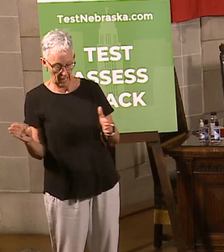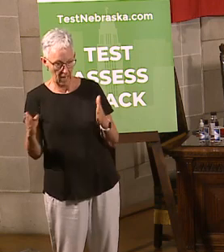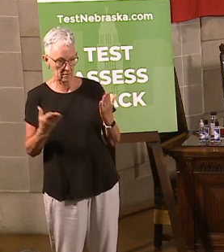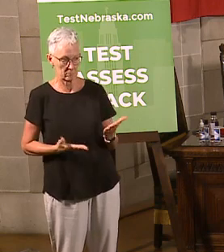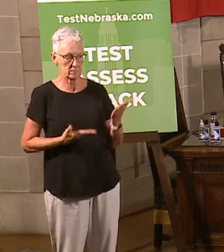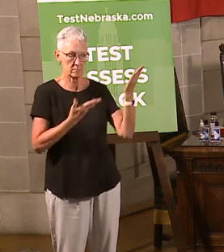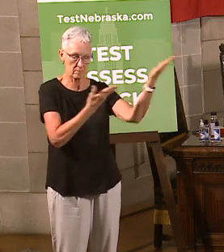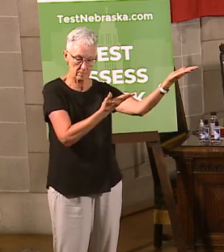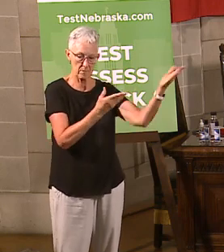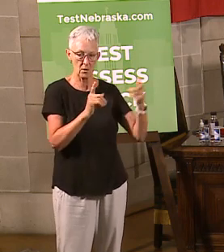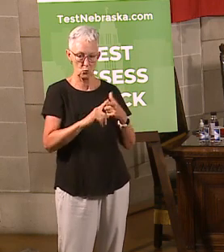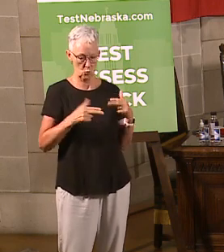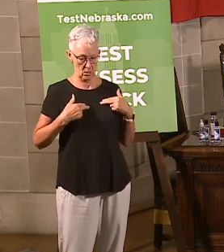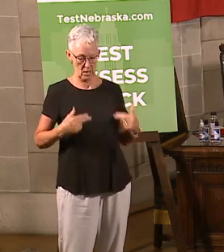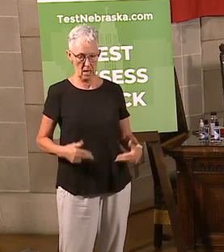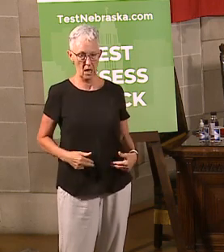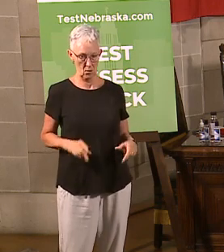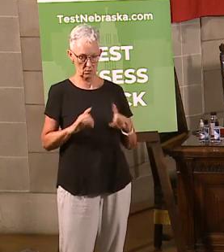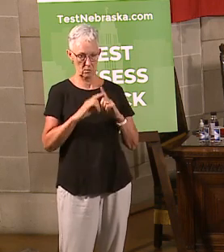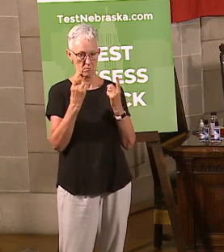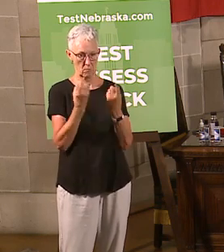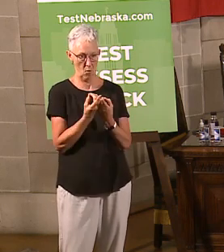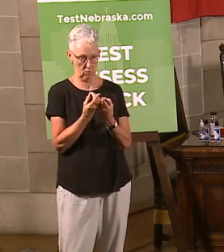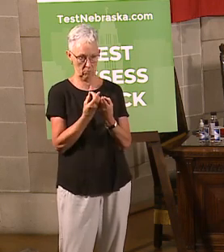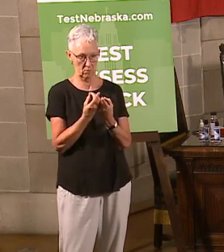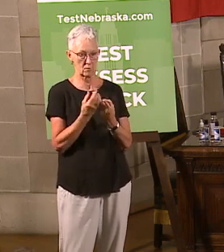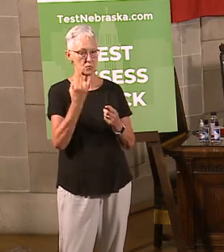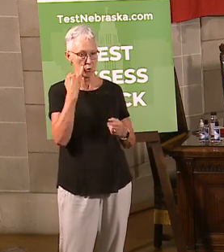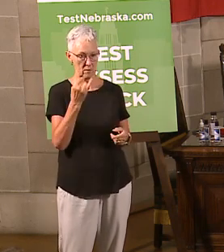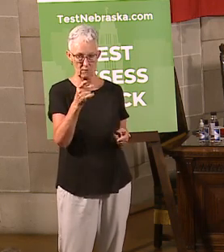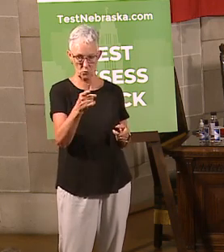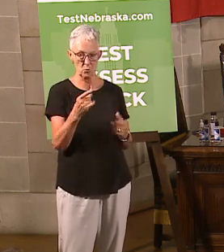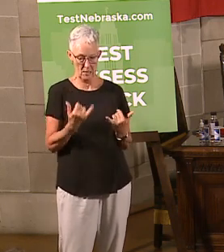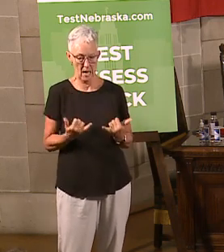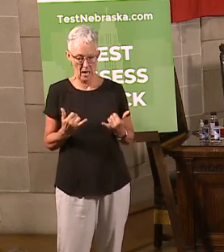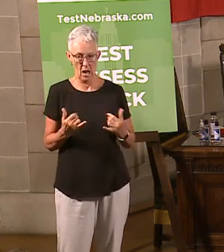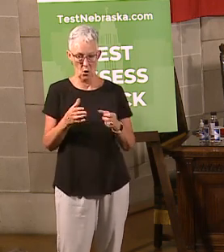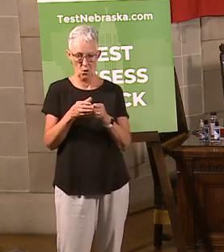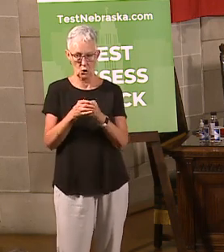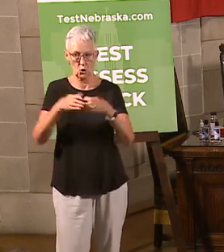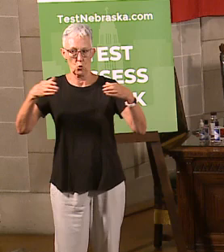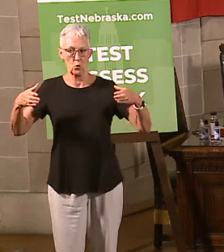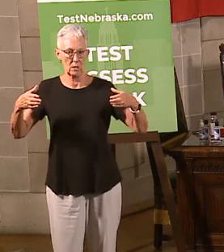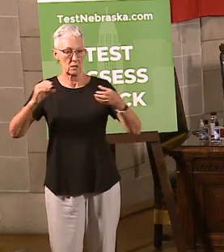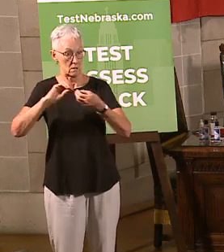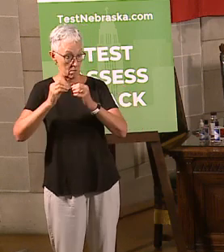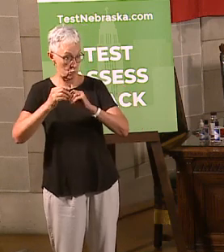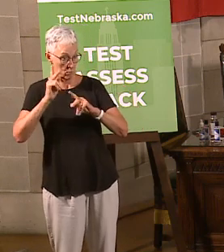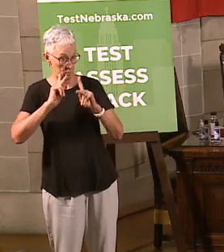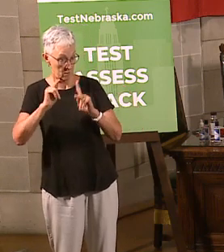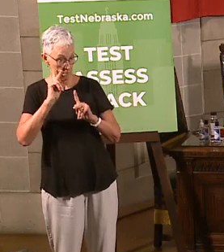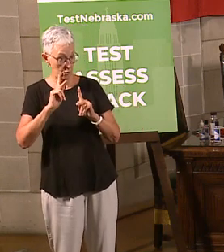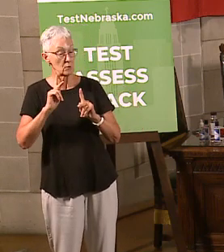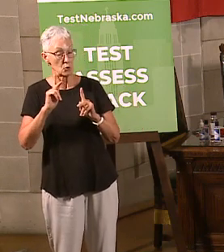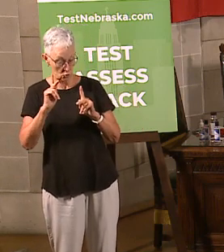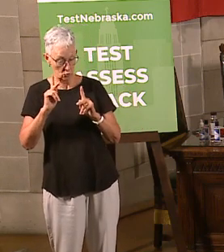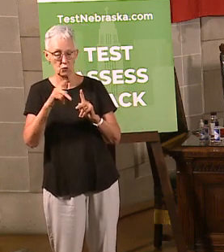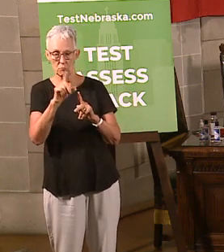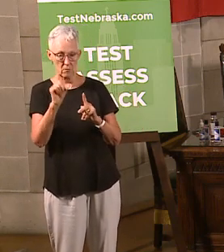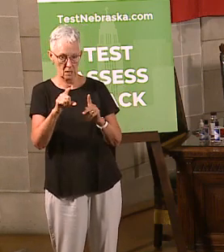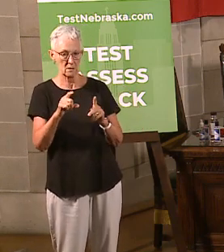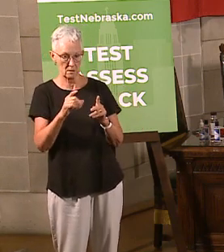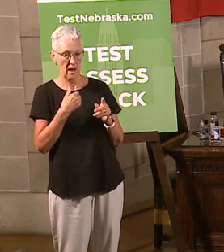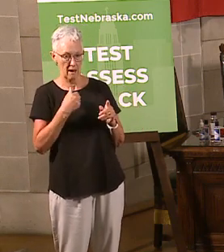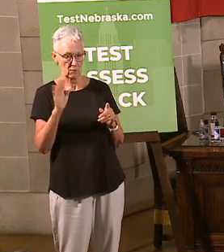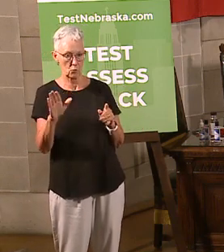people. So if you are going to expand your capacity, if you've already submitted a plan and you're going to expand your capacity, you have to resubmit a plan for the expanded capacity to your local public